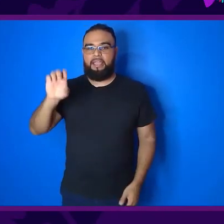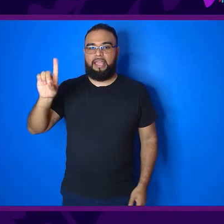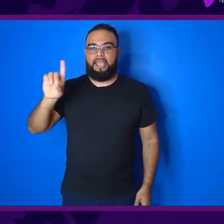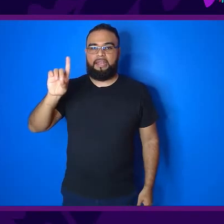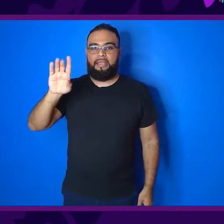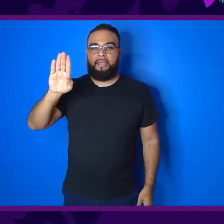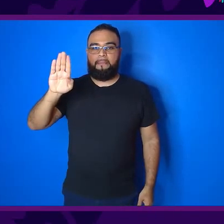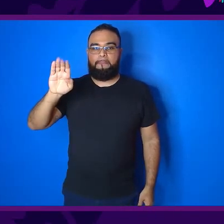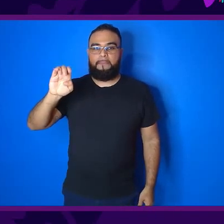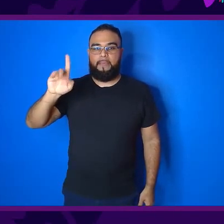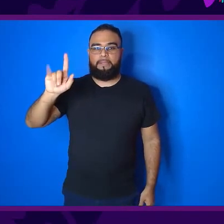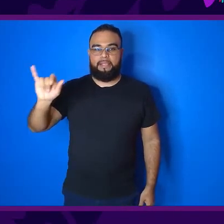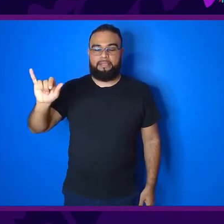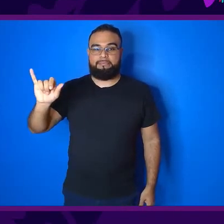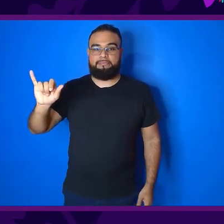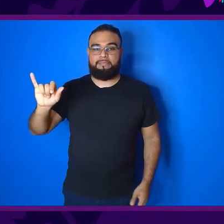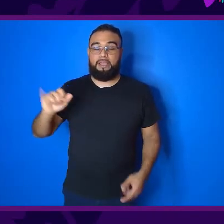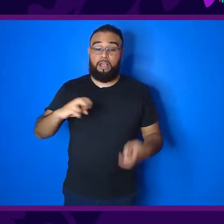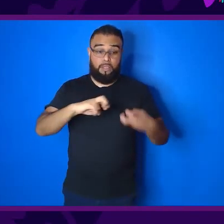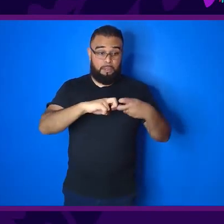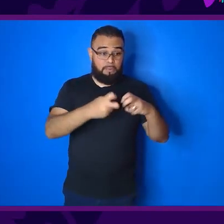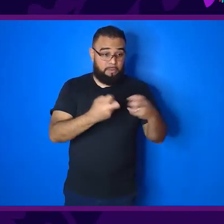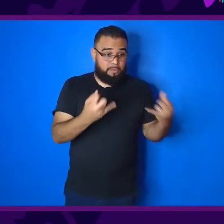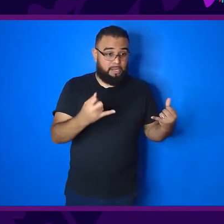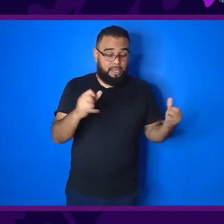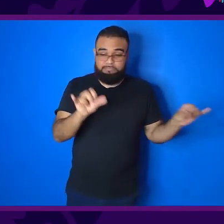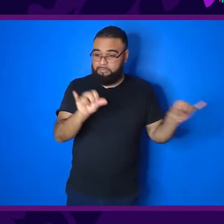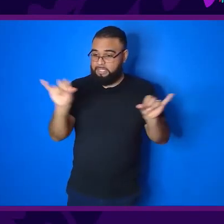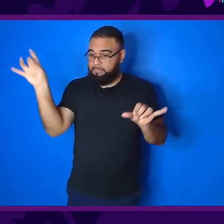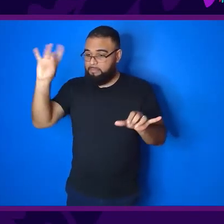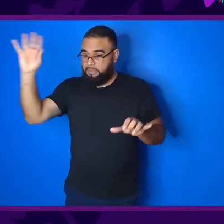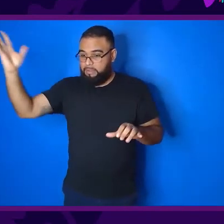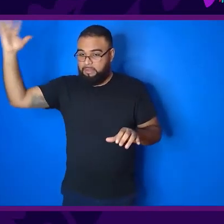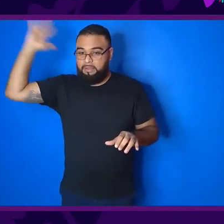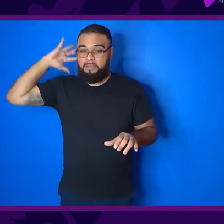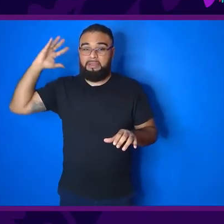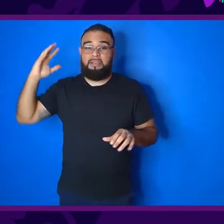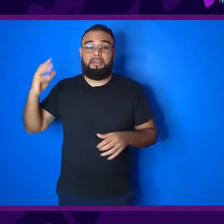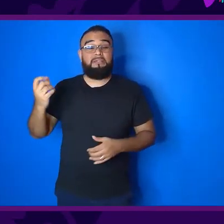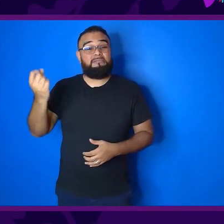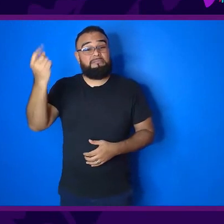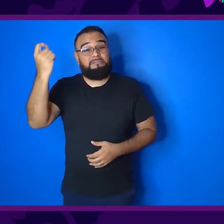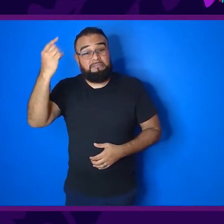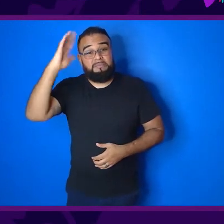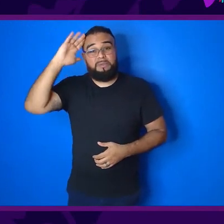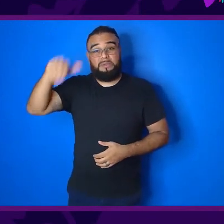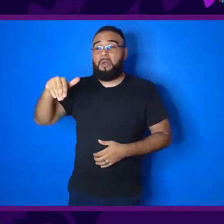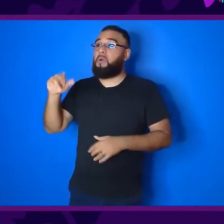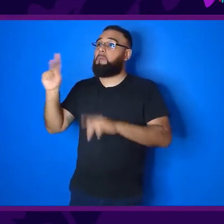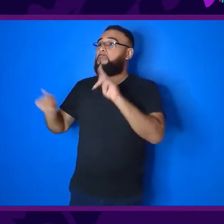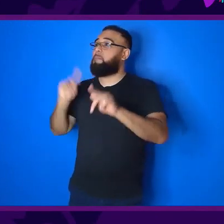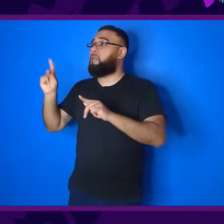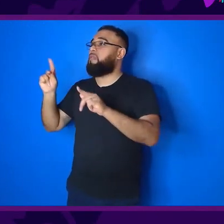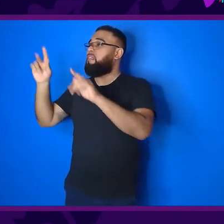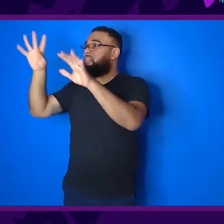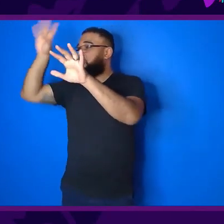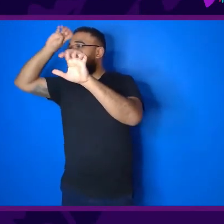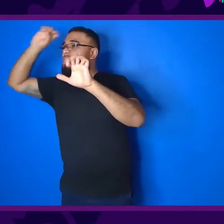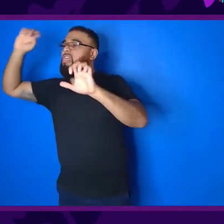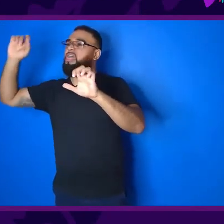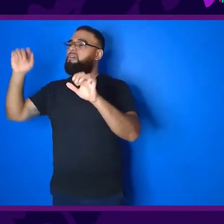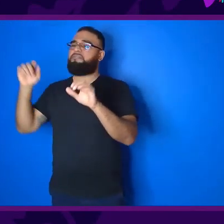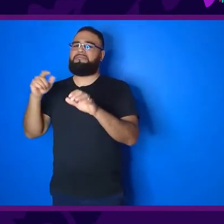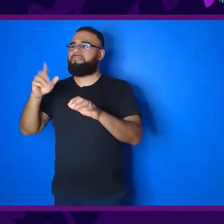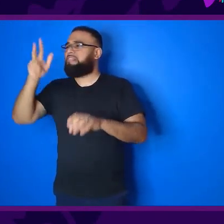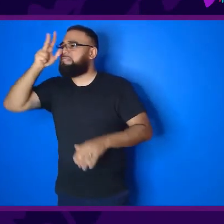is the same as it was back in the 60s. There are too many weather vanes and not enough compasses. By that I mean people who are pointing always